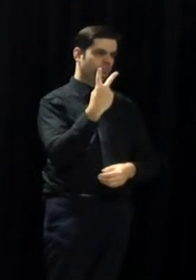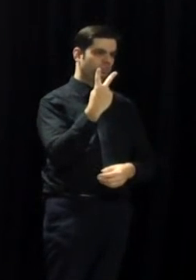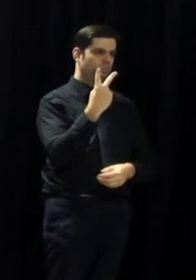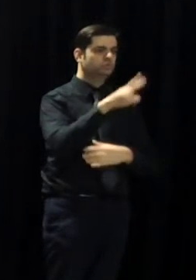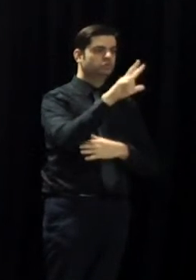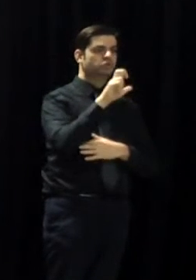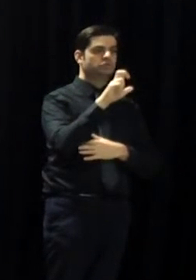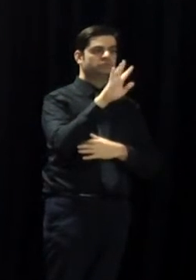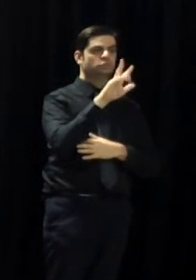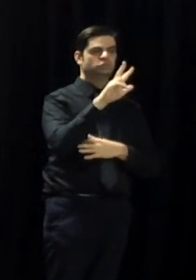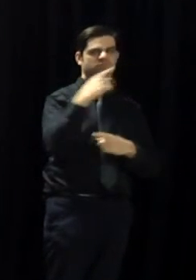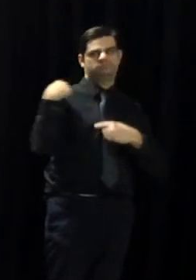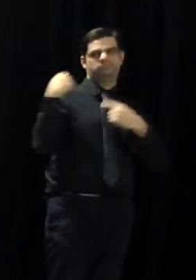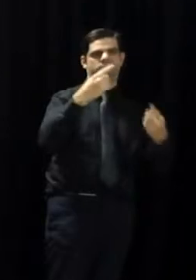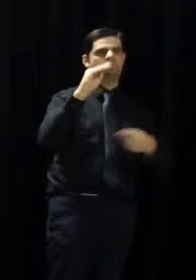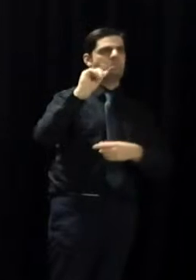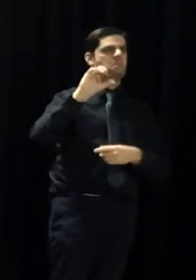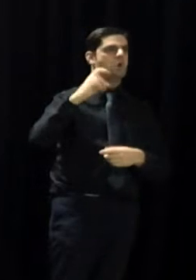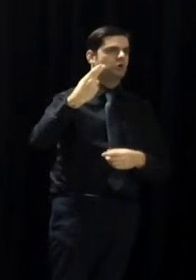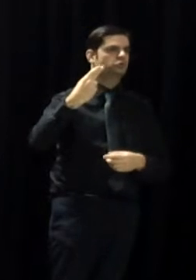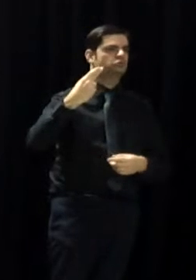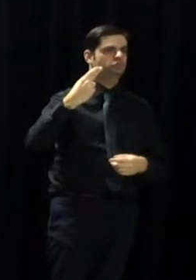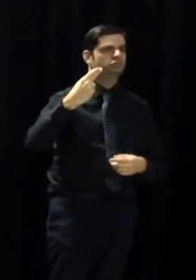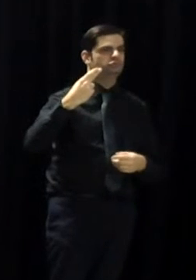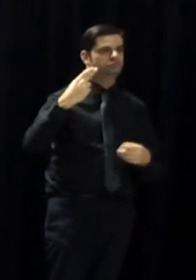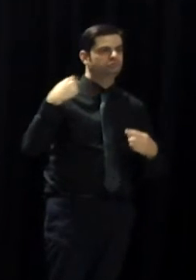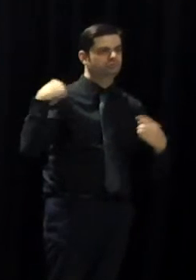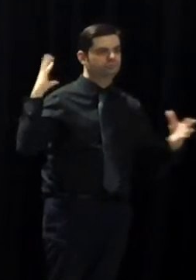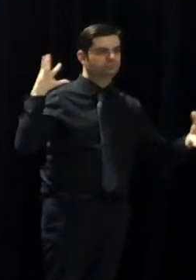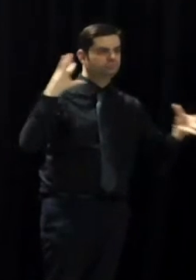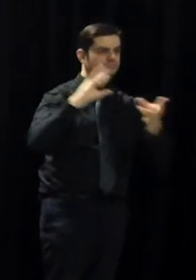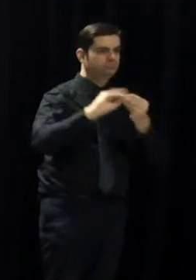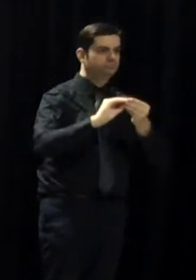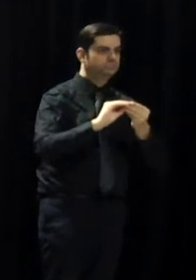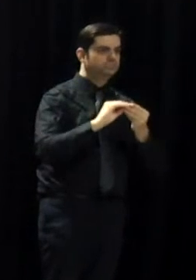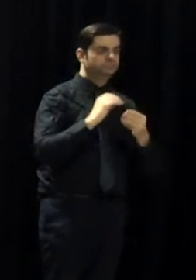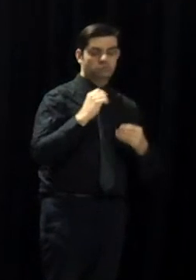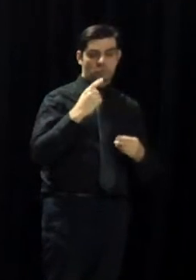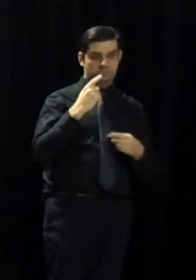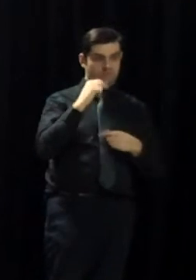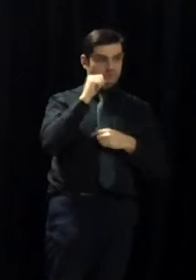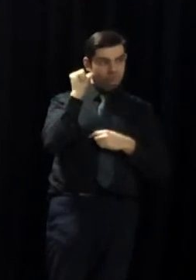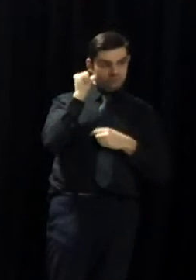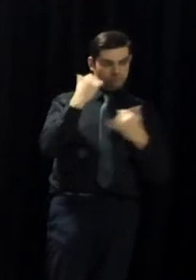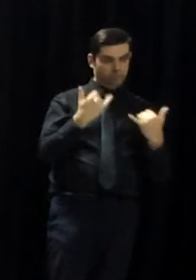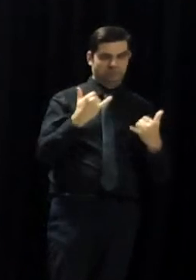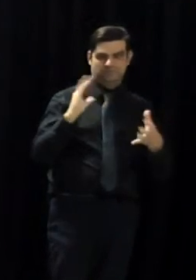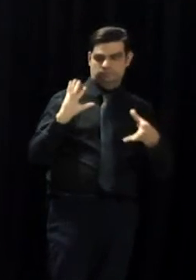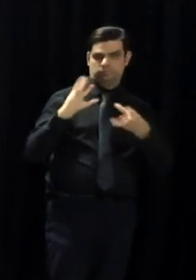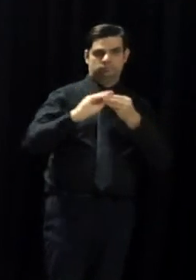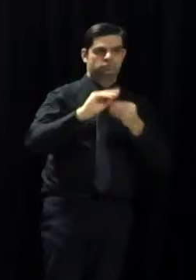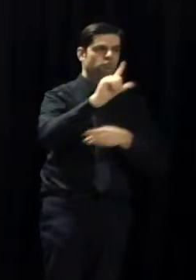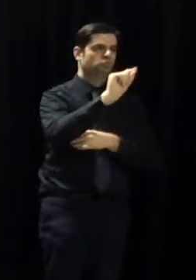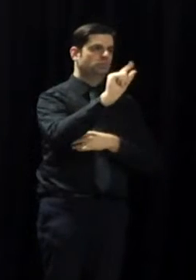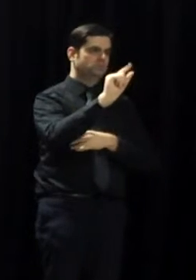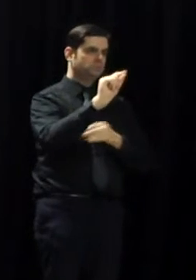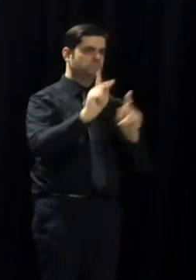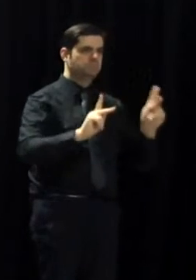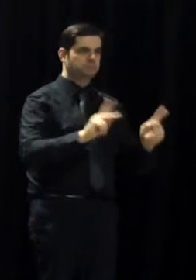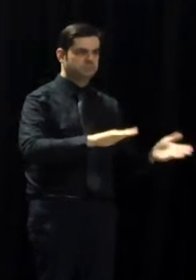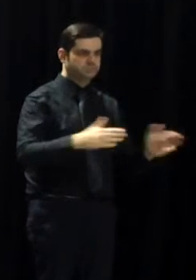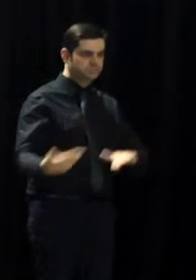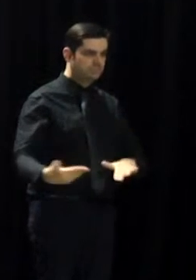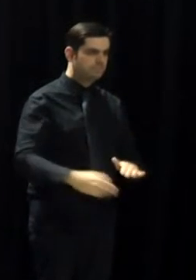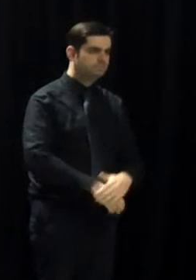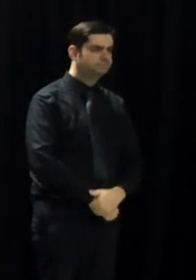days, both men, one in their 80s, one in their 70s. Certainly our thoughts and prayers are